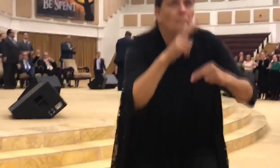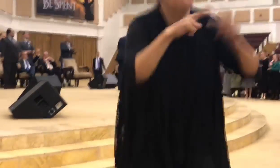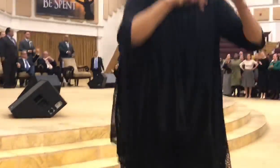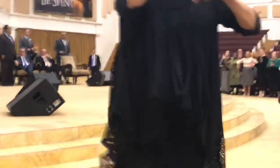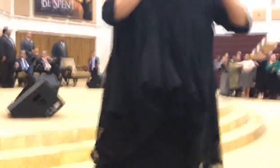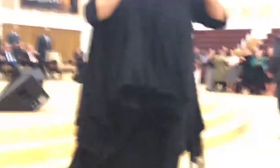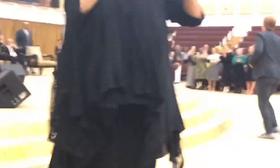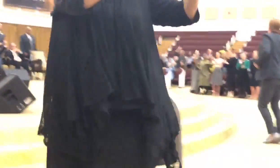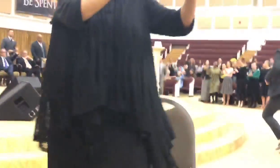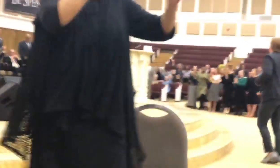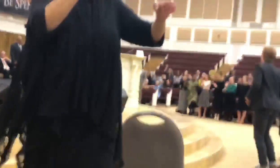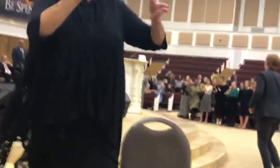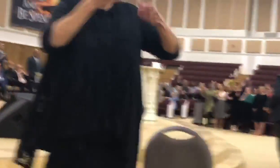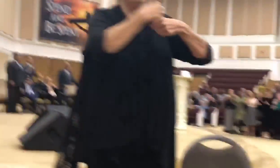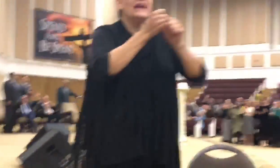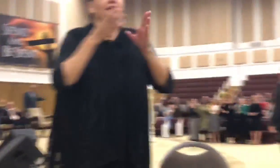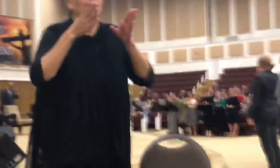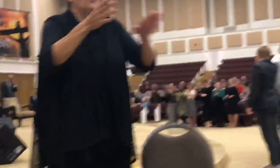my truck.